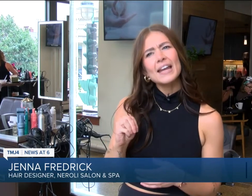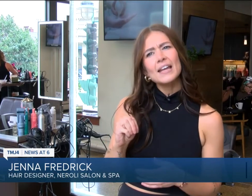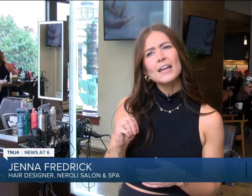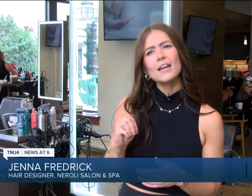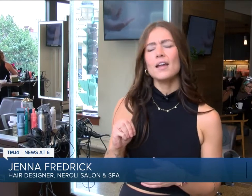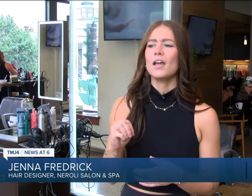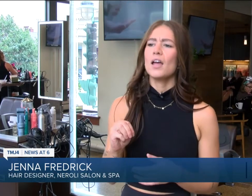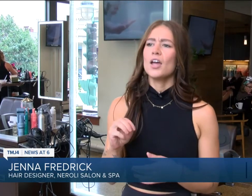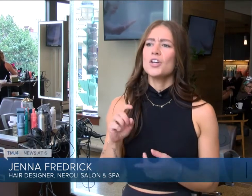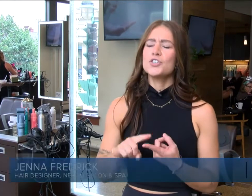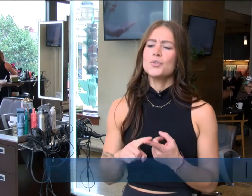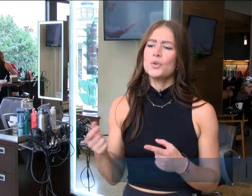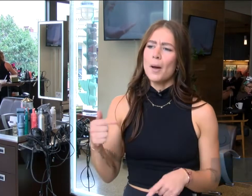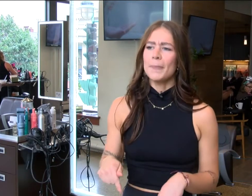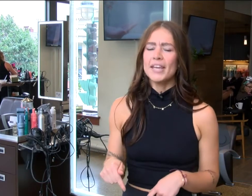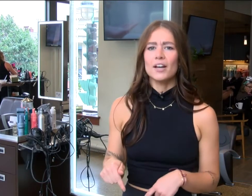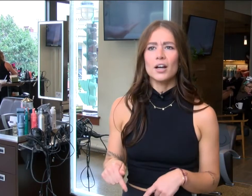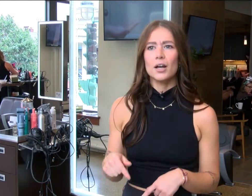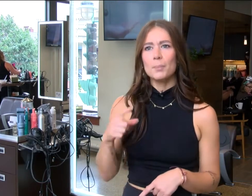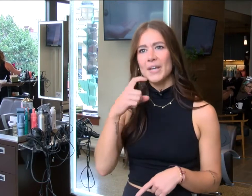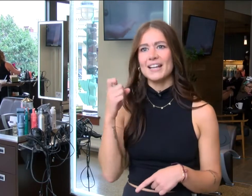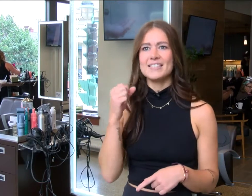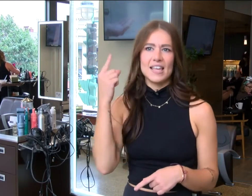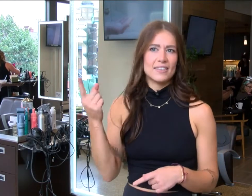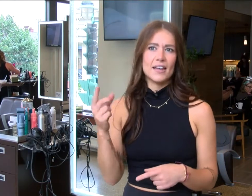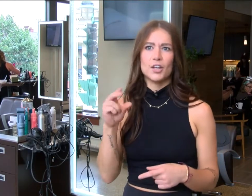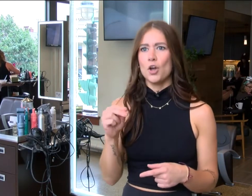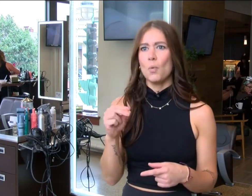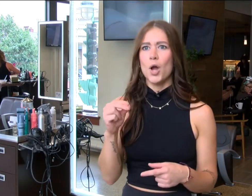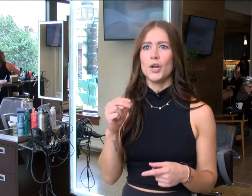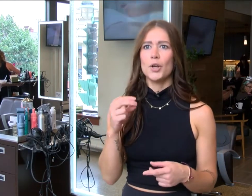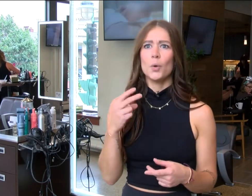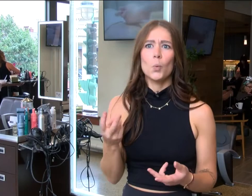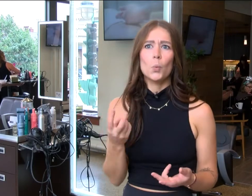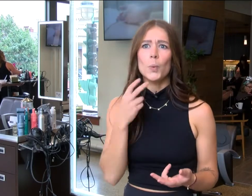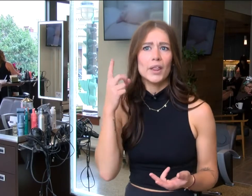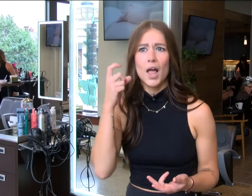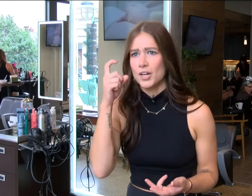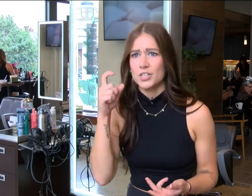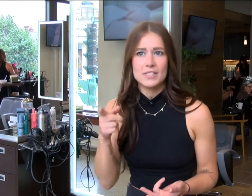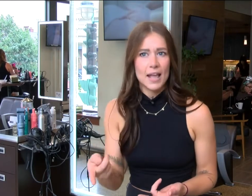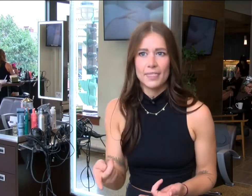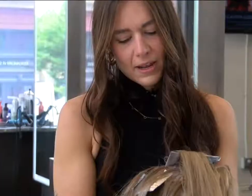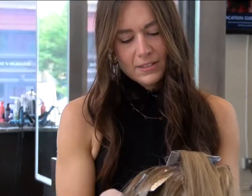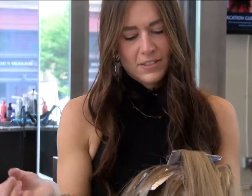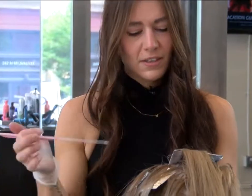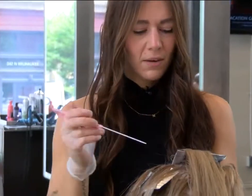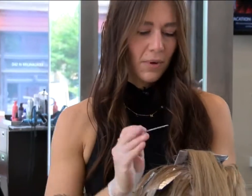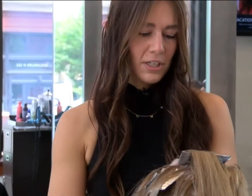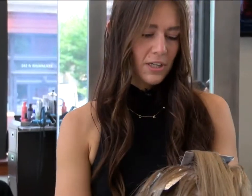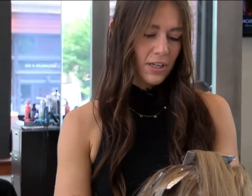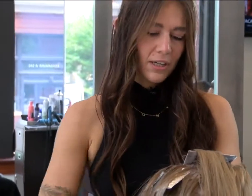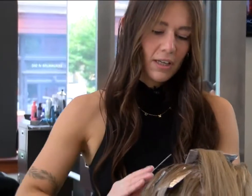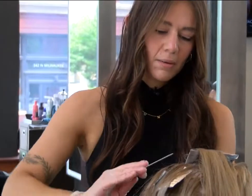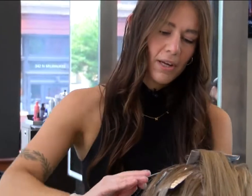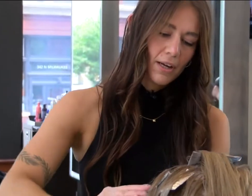intimidated to come here because they think no one will understand them. Her goal to bridge the communication